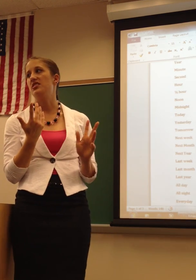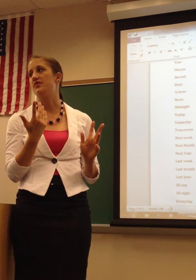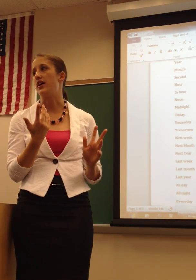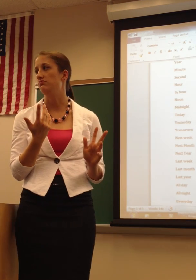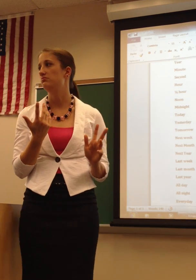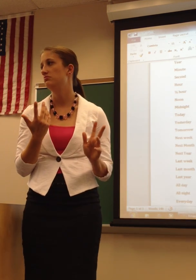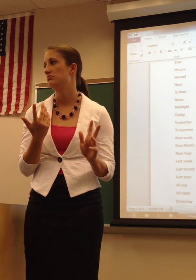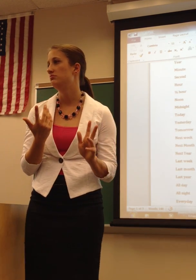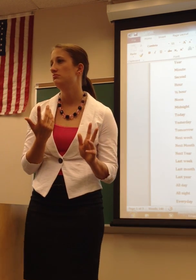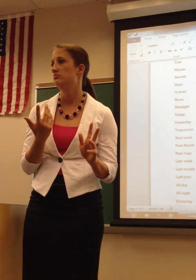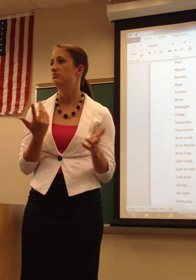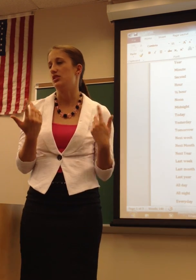fine. That's okay.